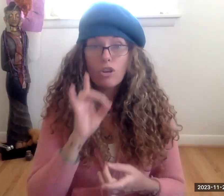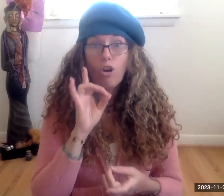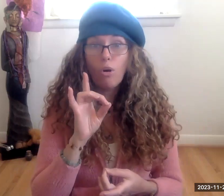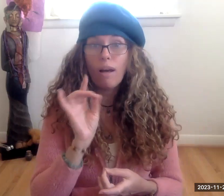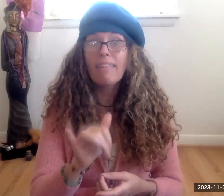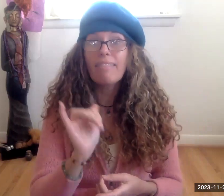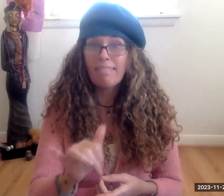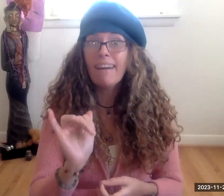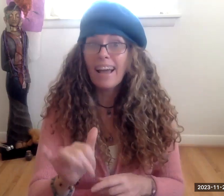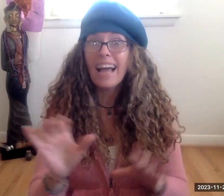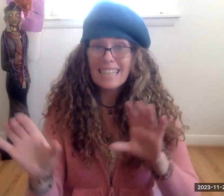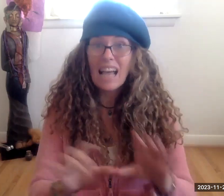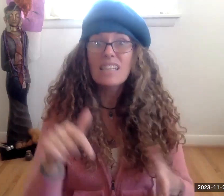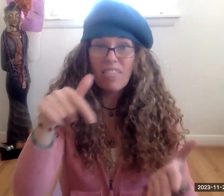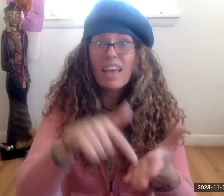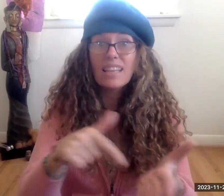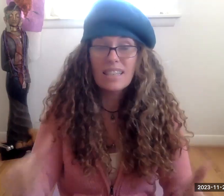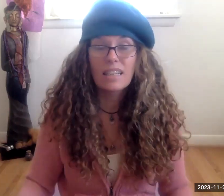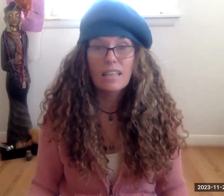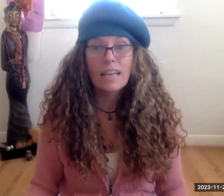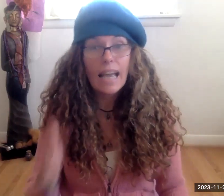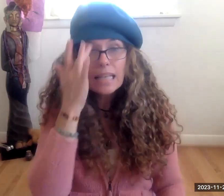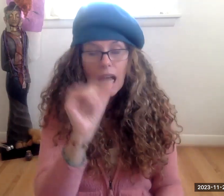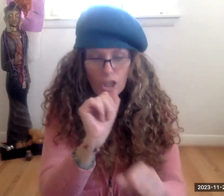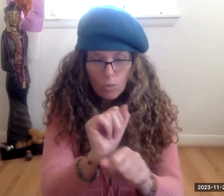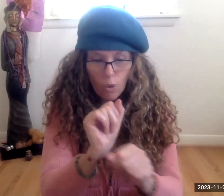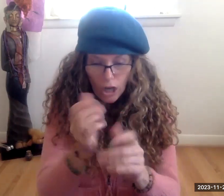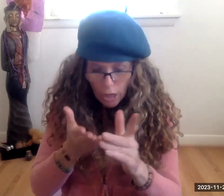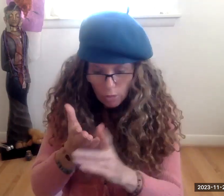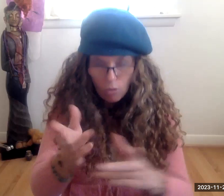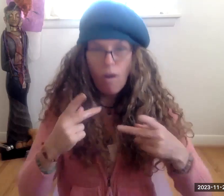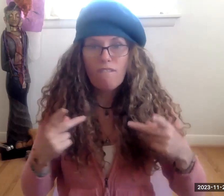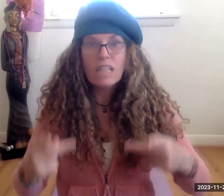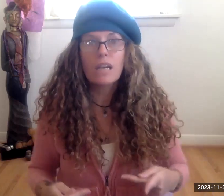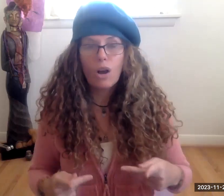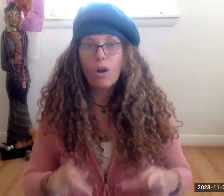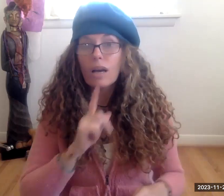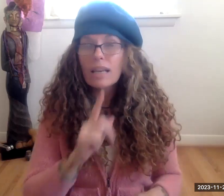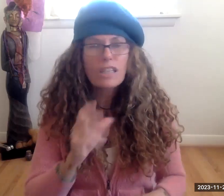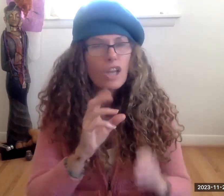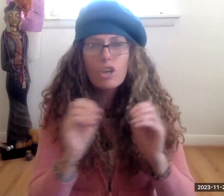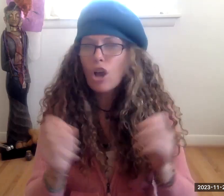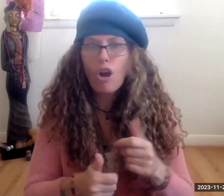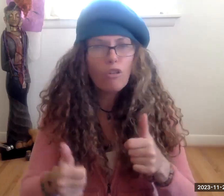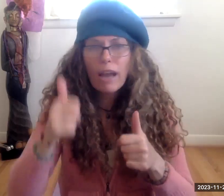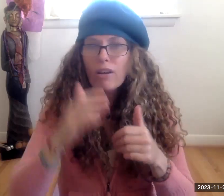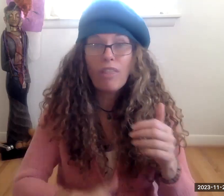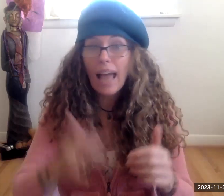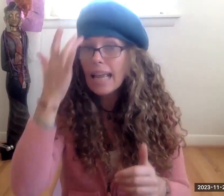this. Intelligence, working through physical means, is no greater than